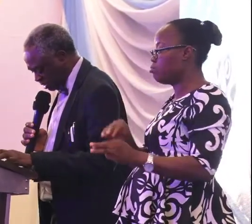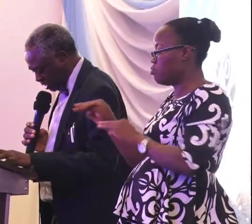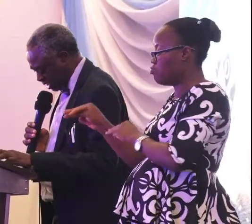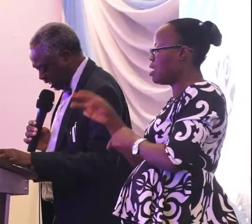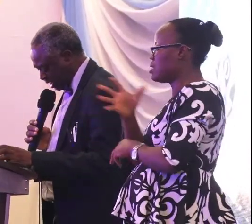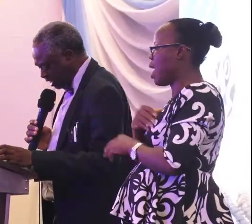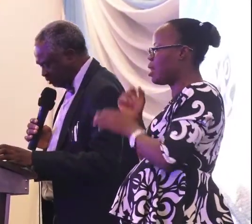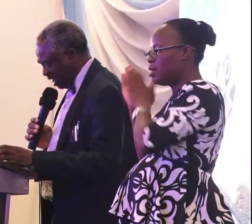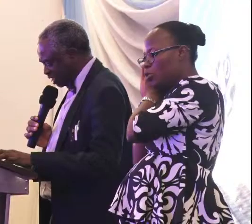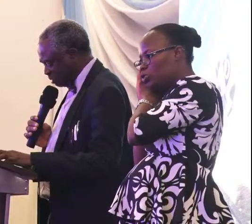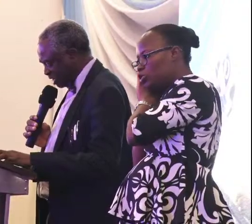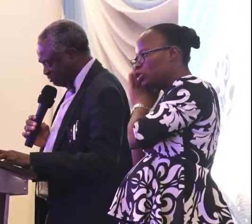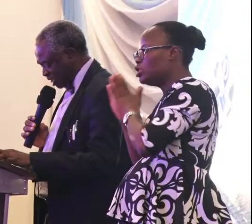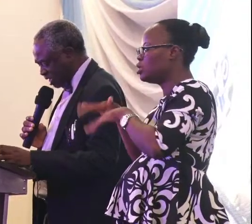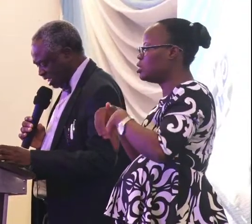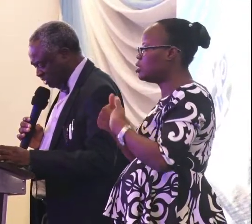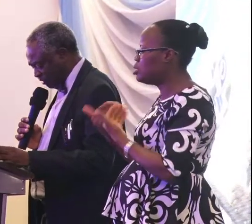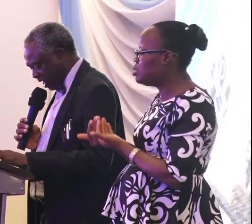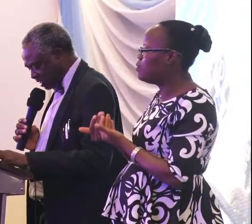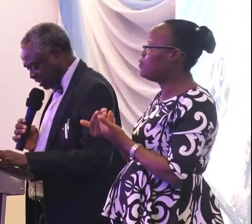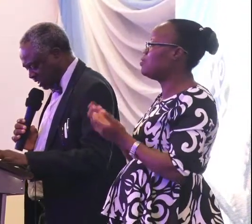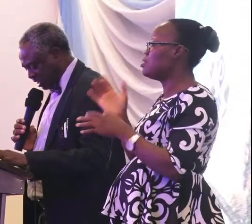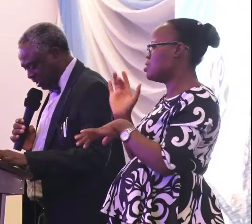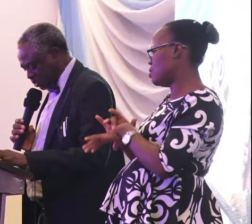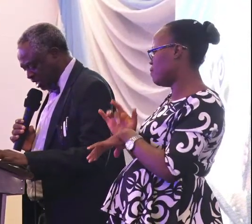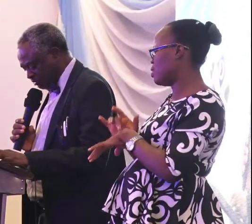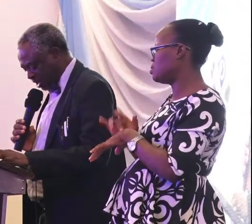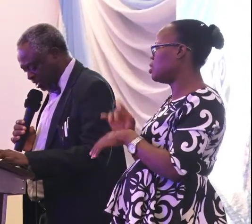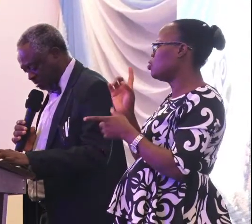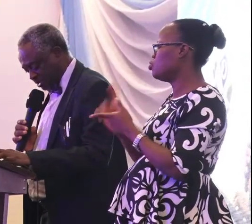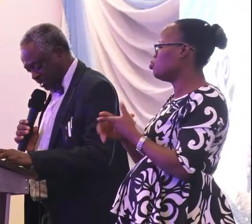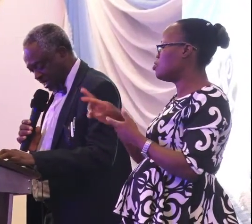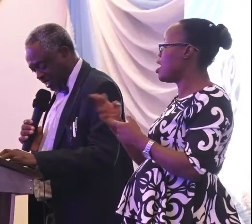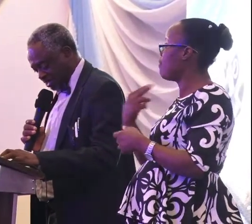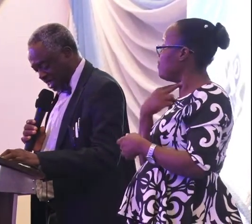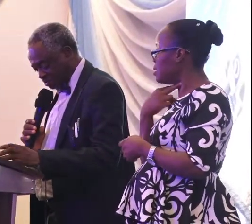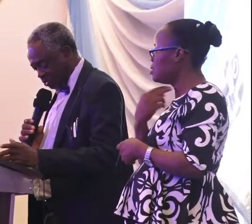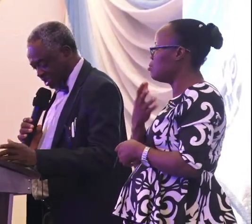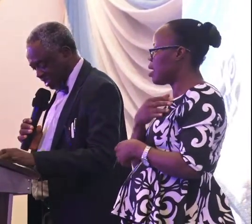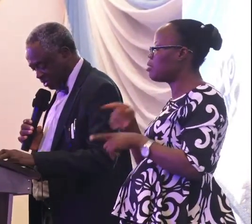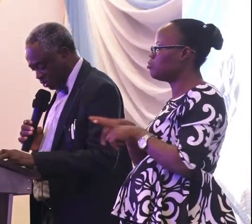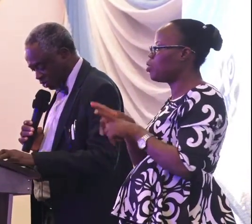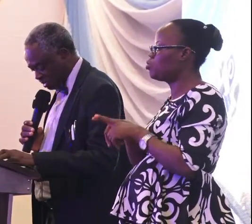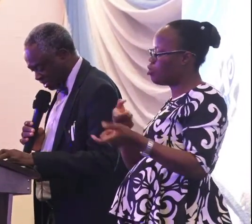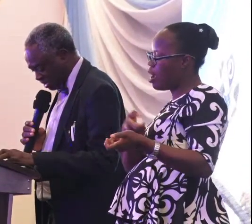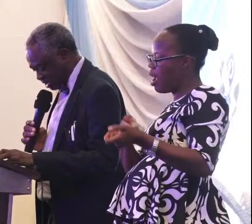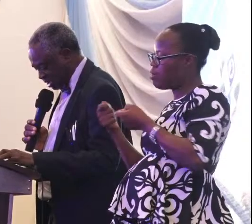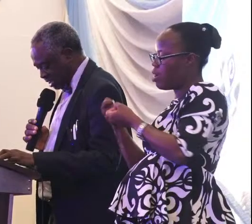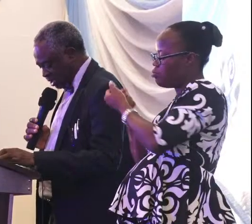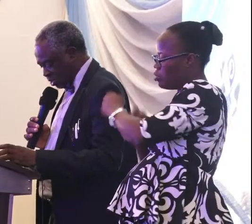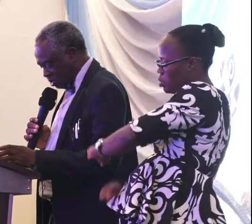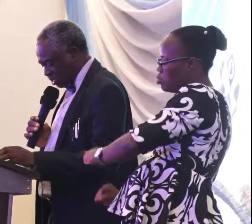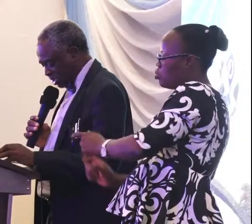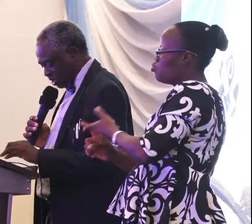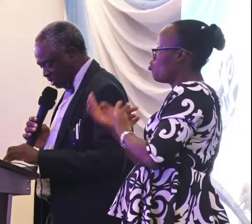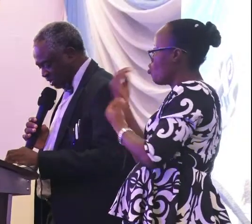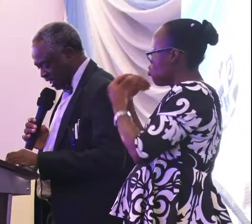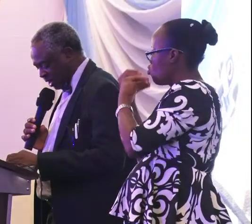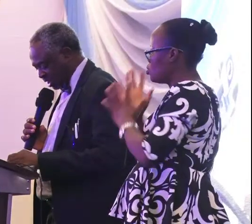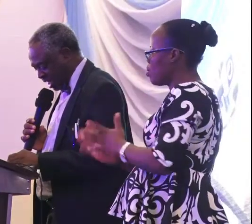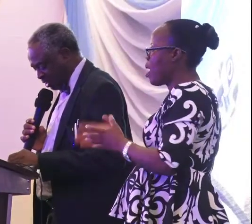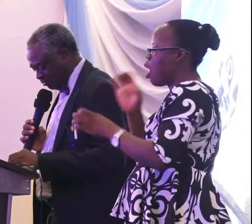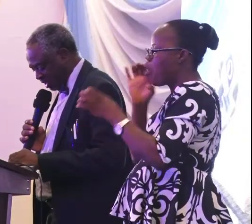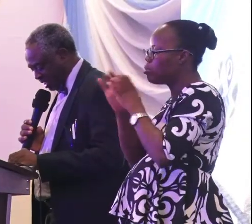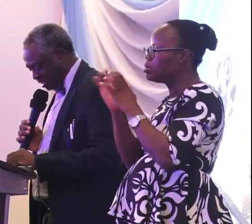lodging, give widespread virtual effects to their victims, and attract potential customers, communicate with